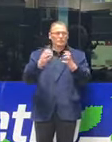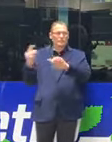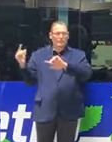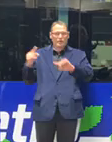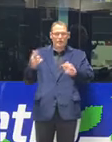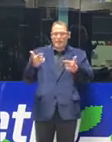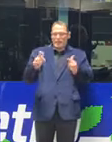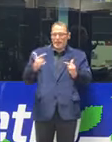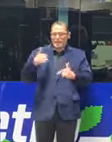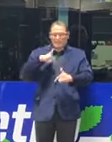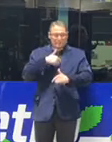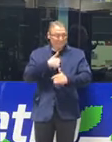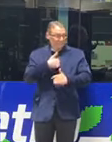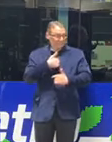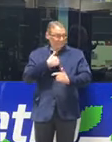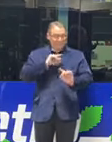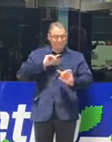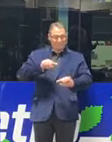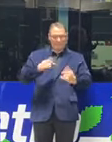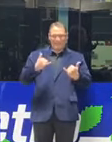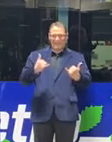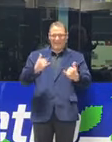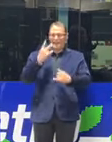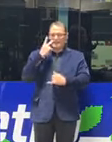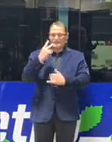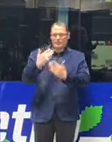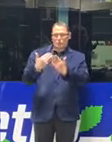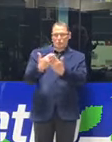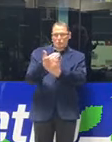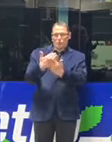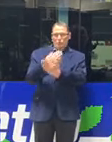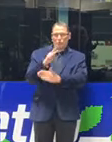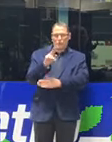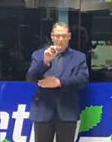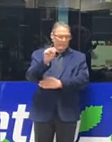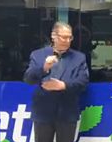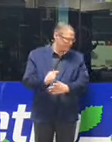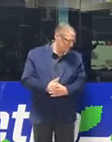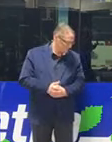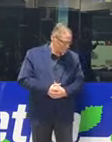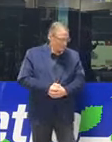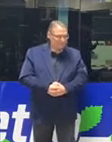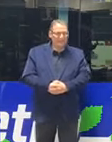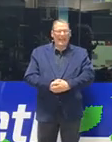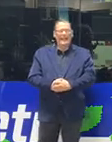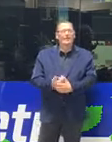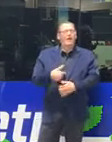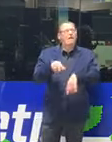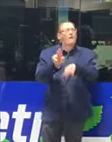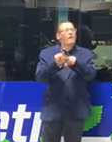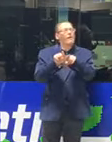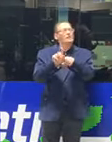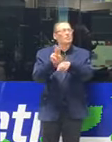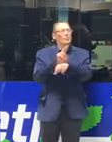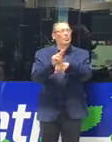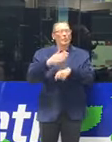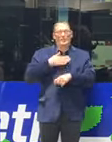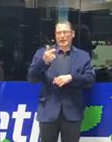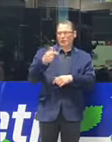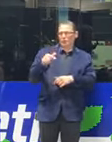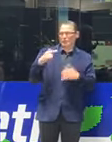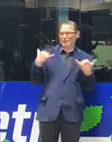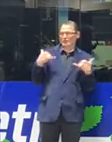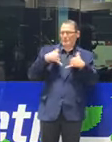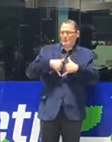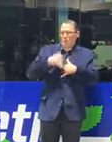letting me come out here today and see your new buses. I even wore my green jacket, because this is all